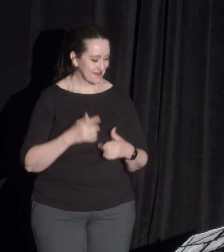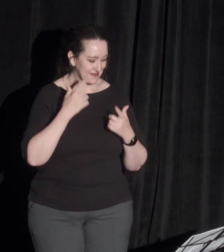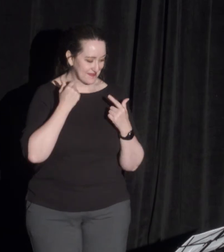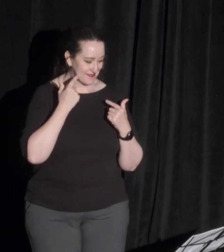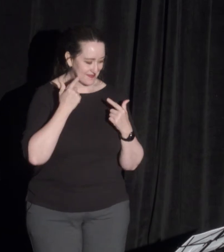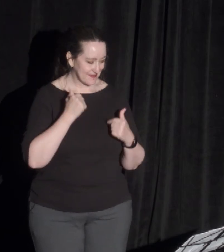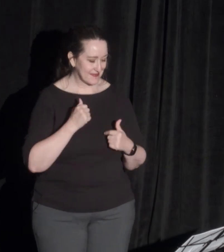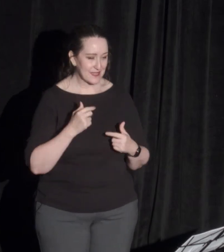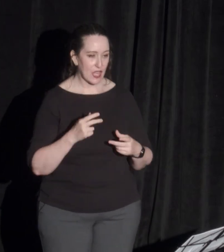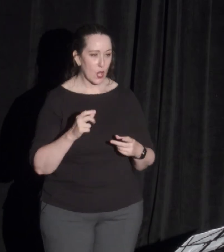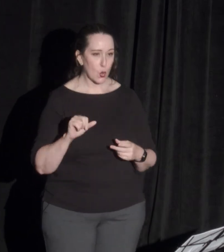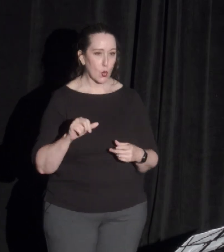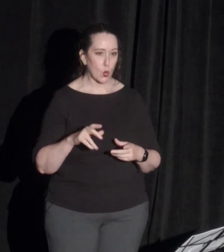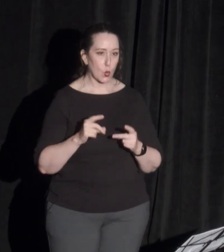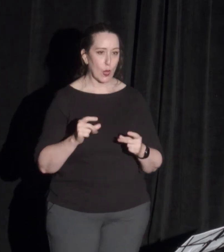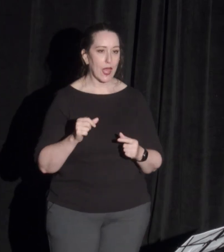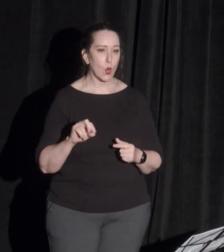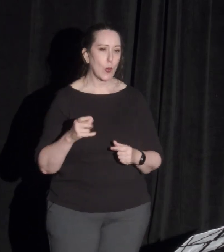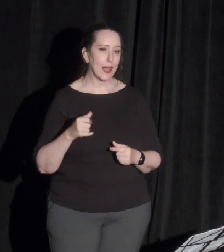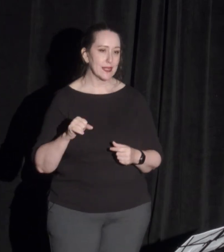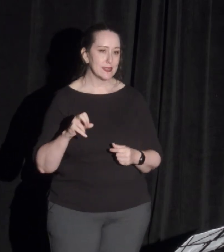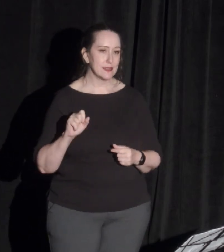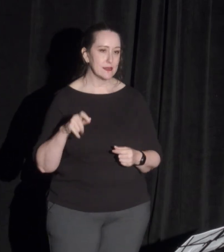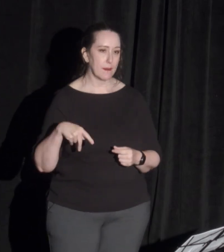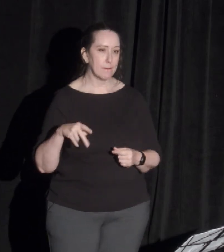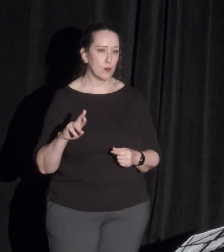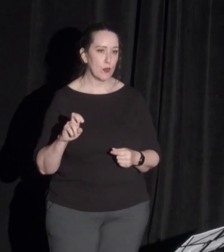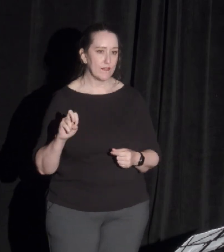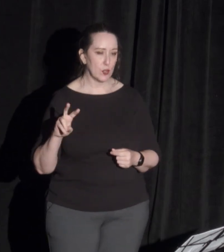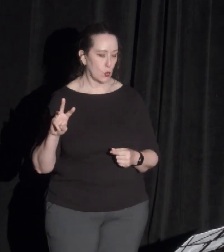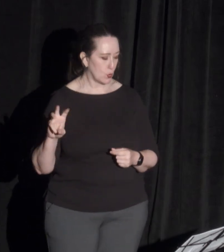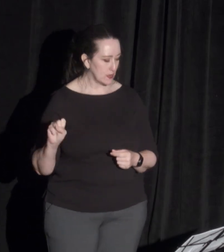Quick Sip Reviews, edited by Charles Pay-Sewer.